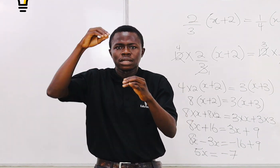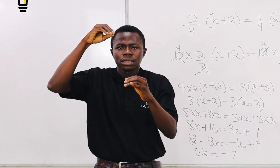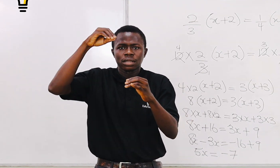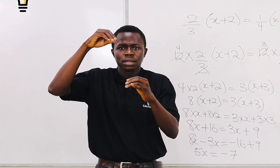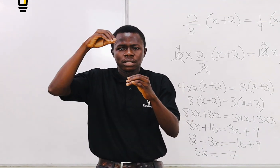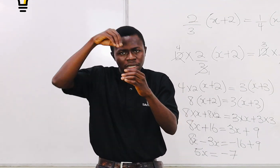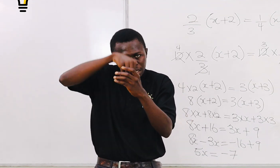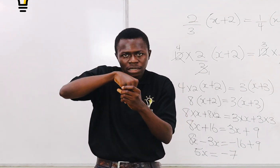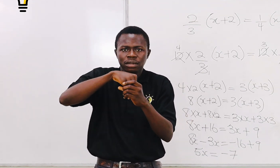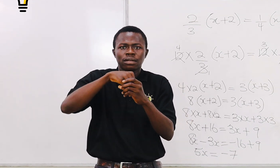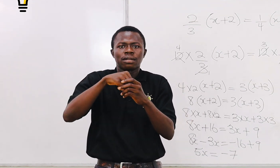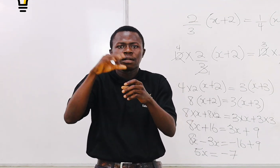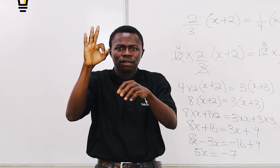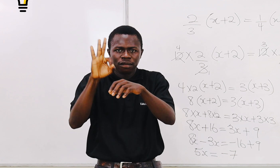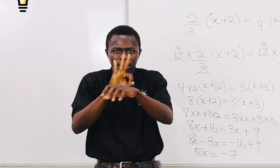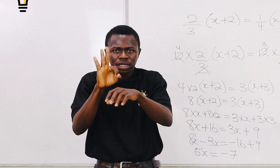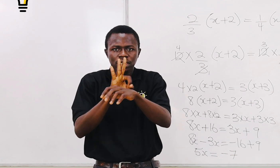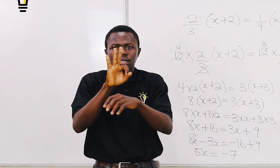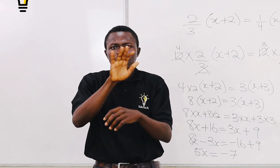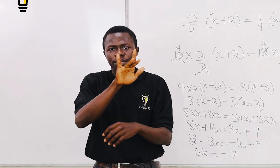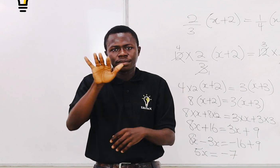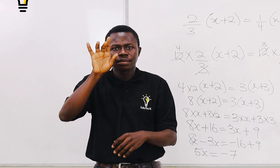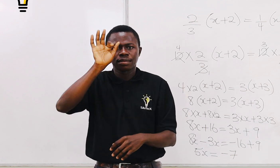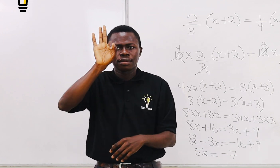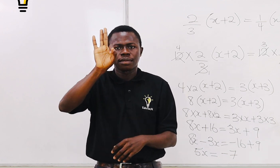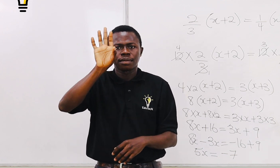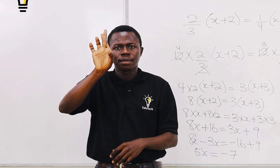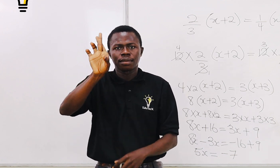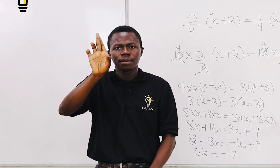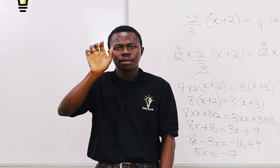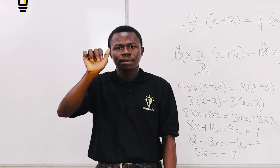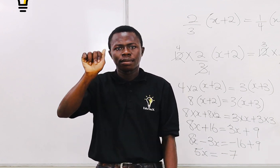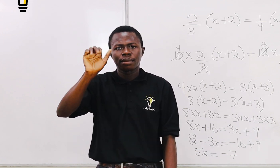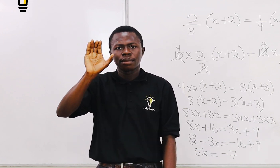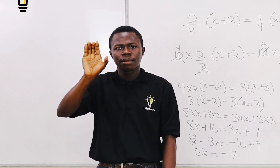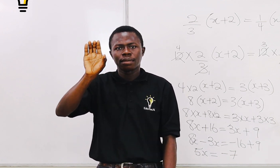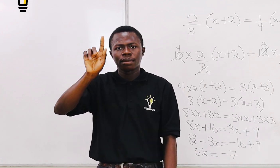We talked about linear equation involving fractions.